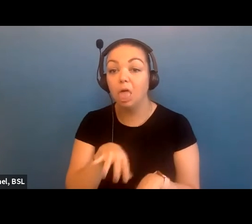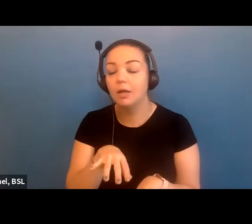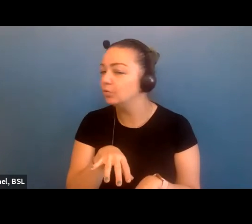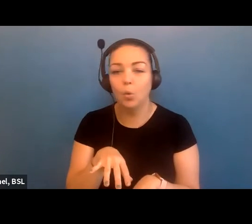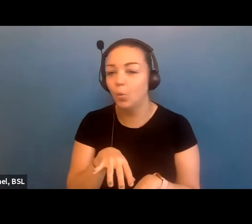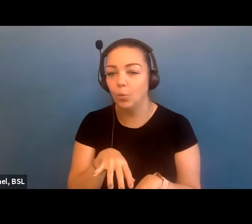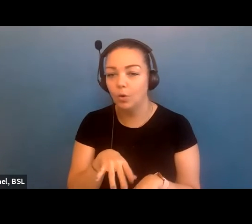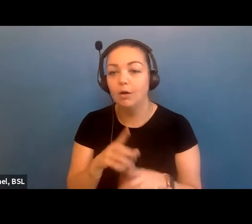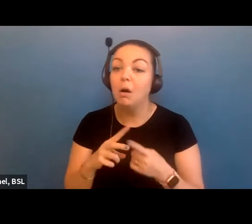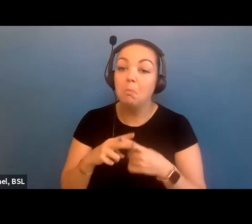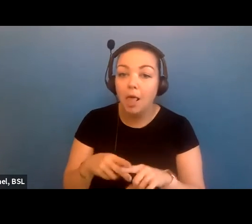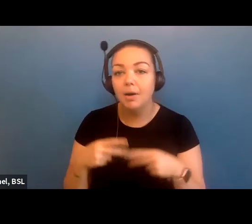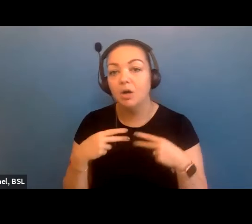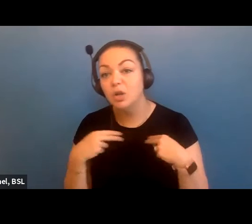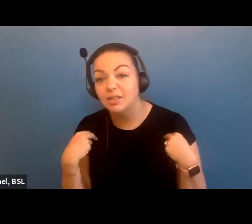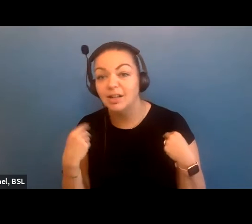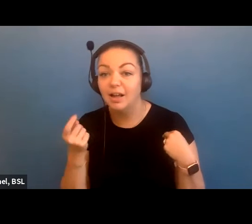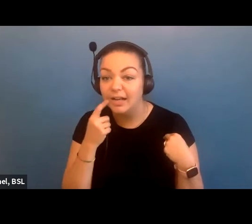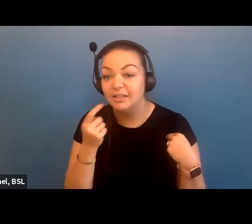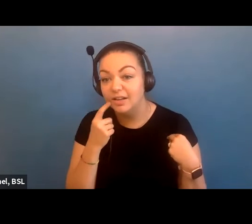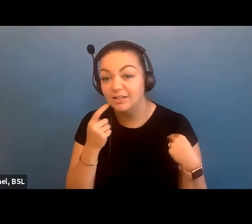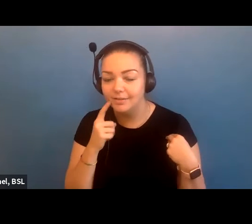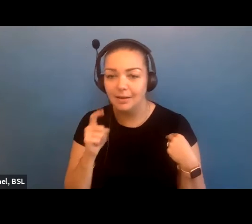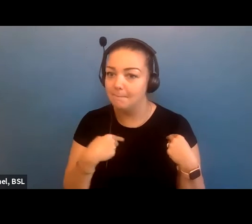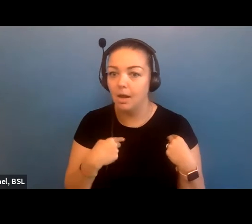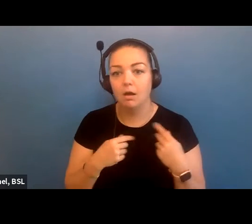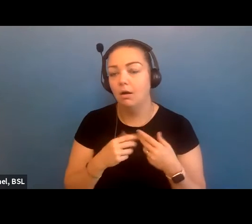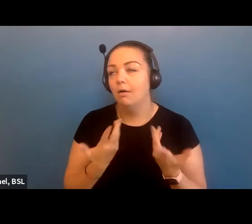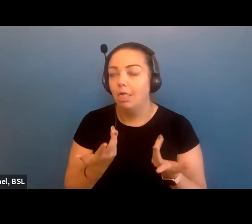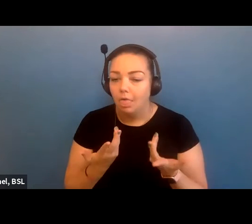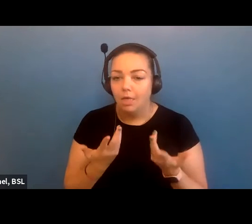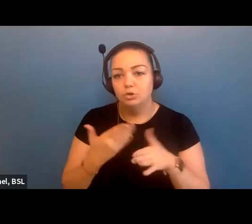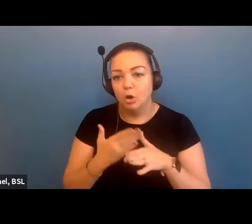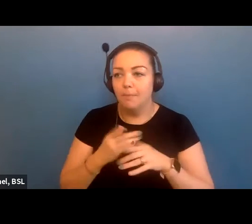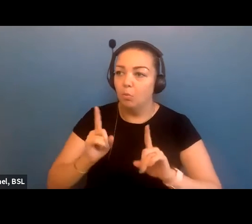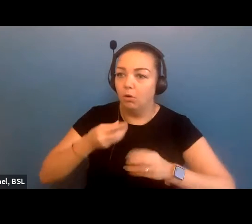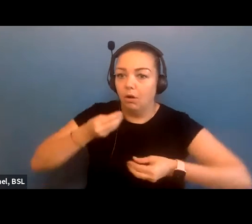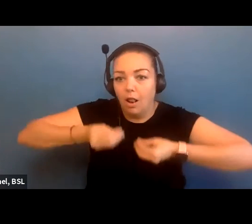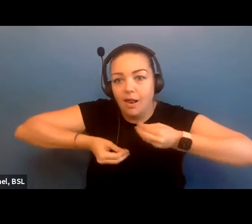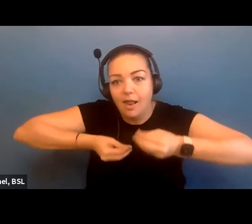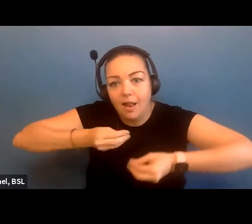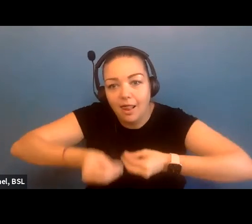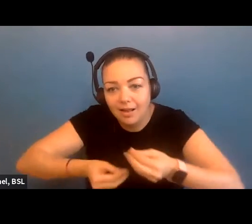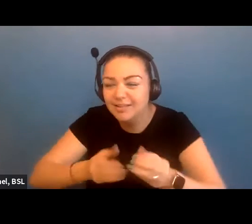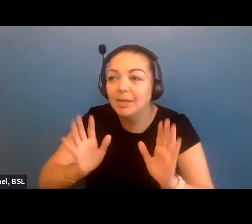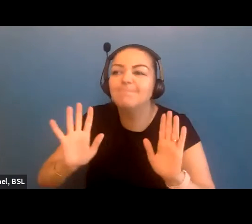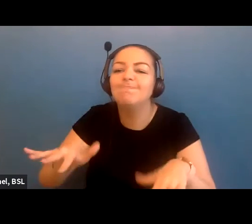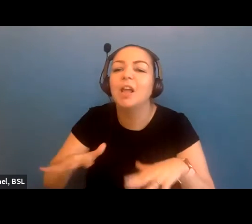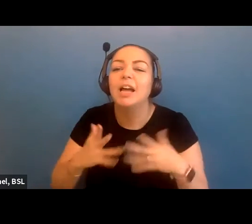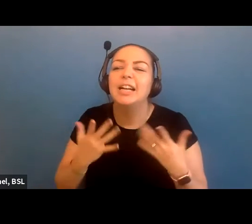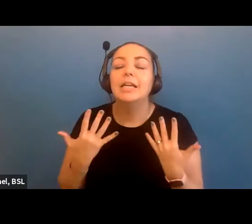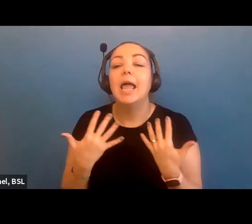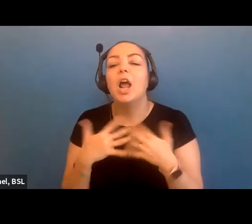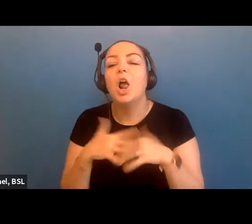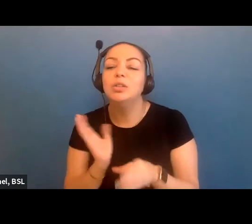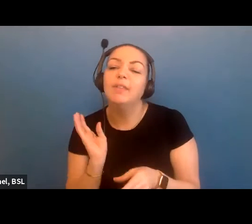I'm a plumber or I'm a lawyer. And my current stock response is to say that I work on inclusive design, followed